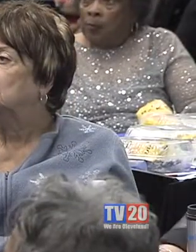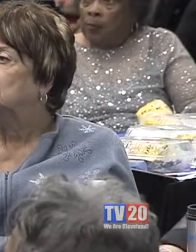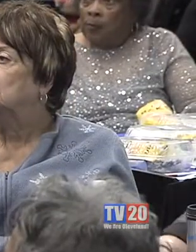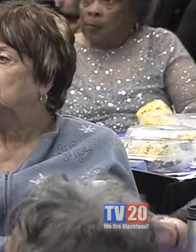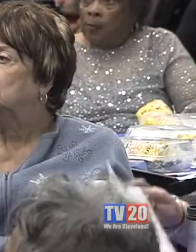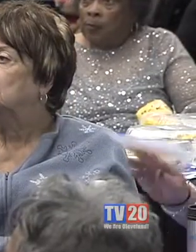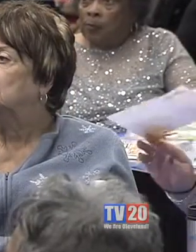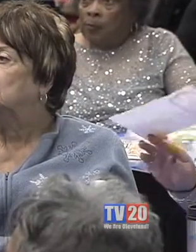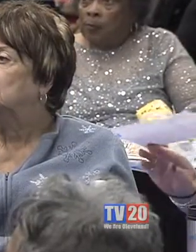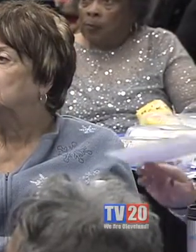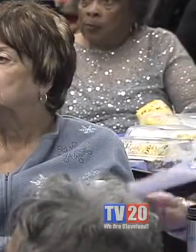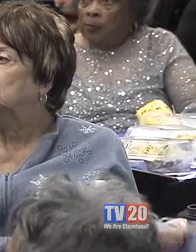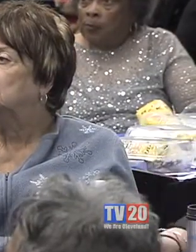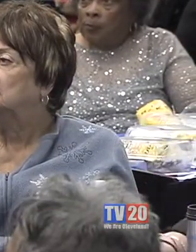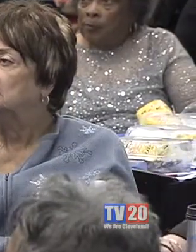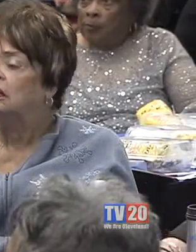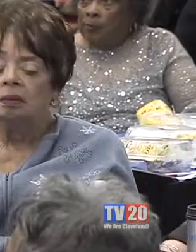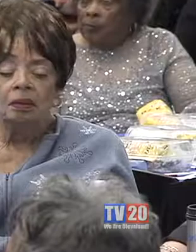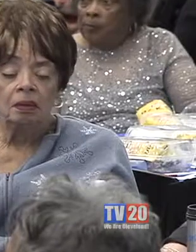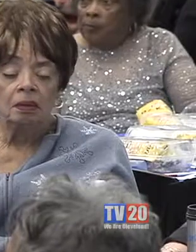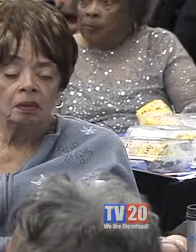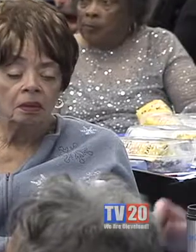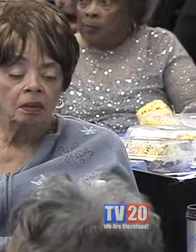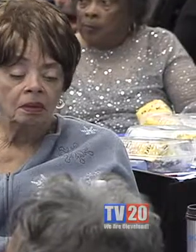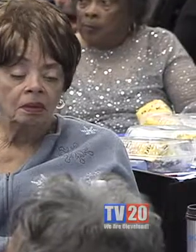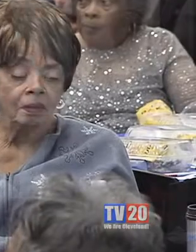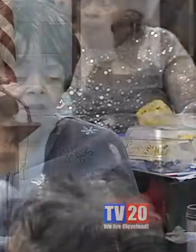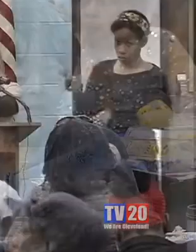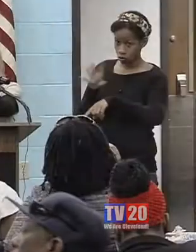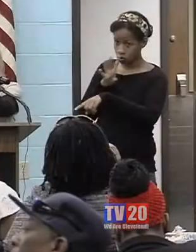know, talking watches.